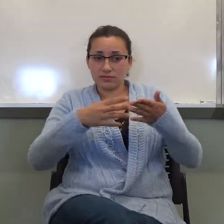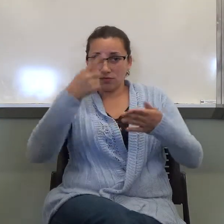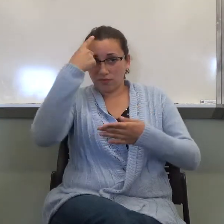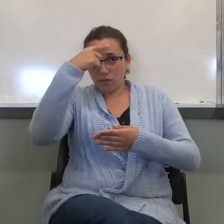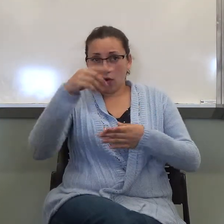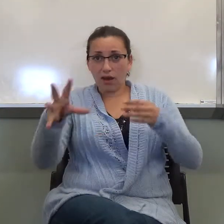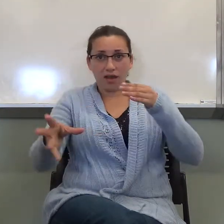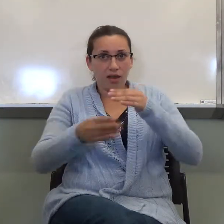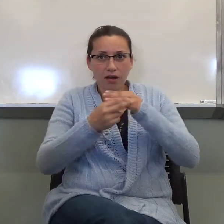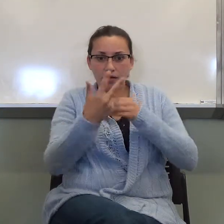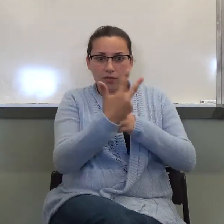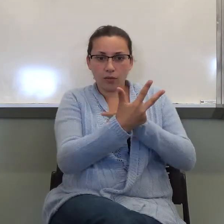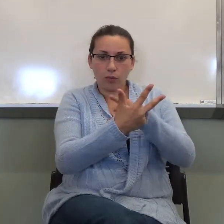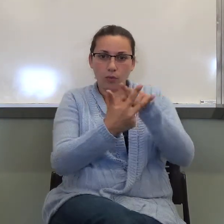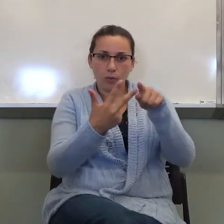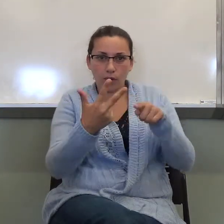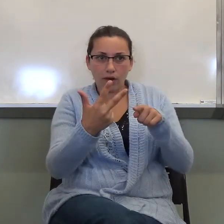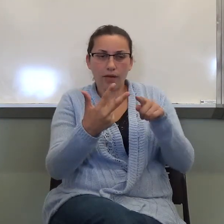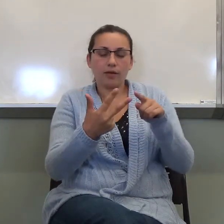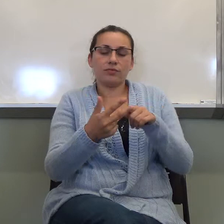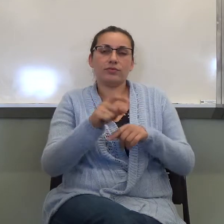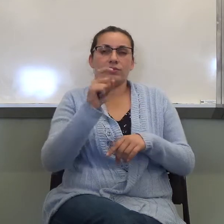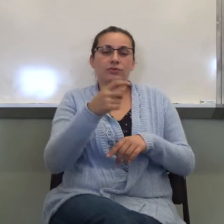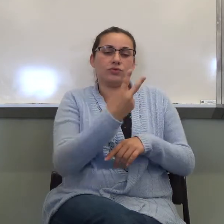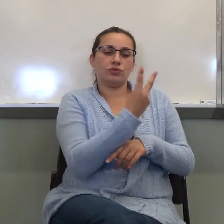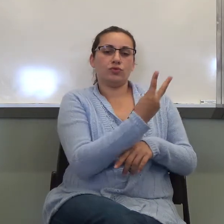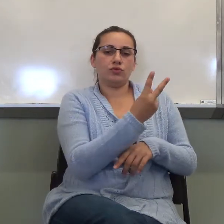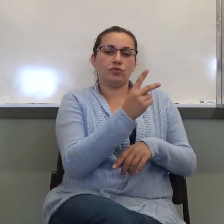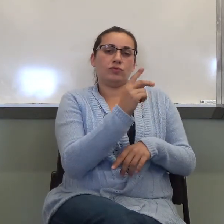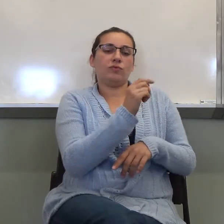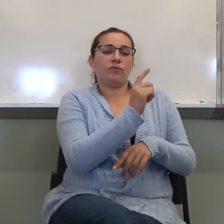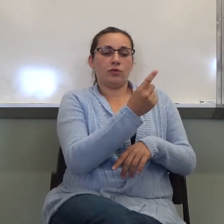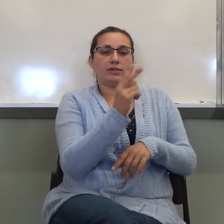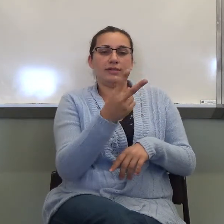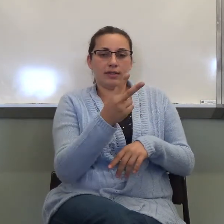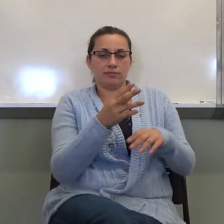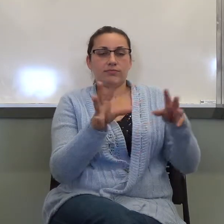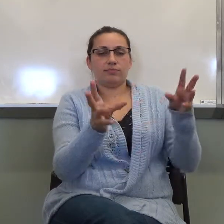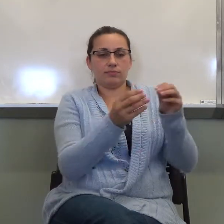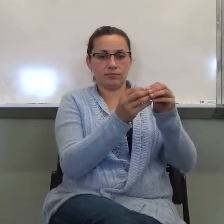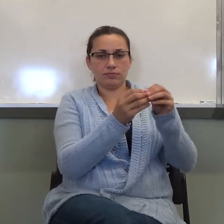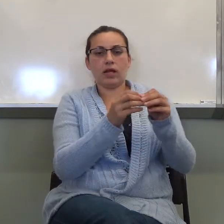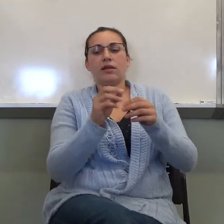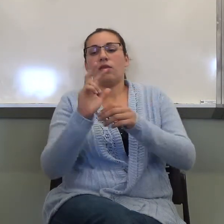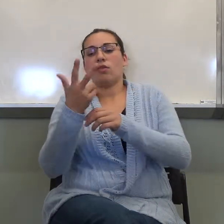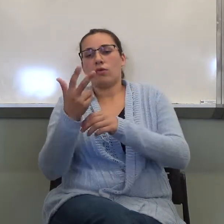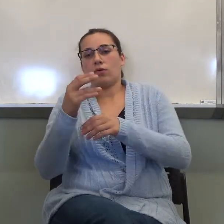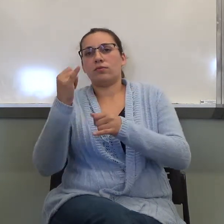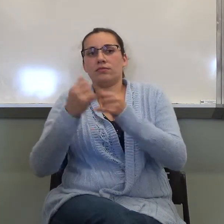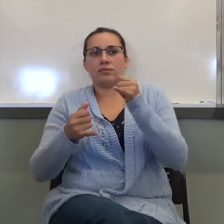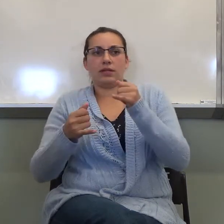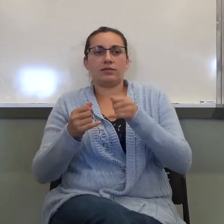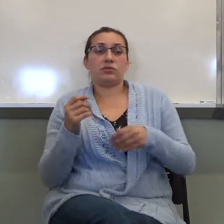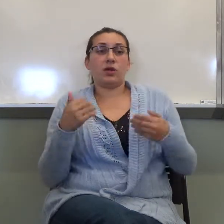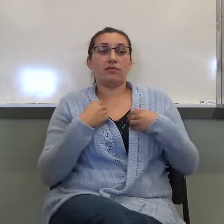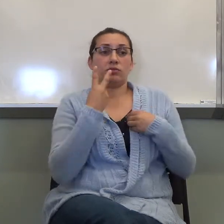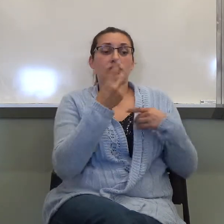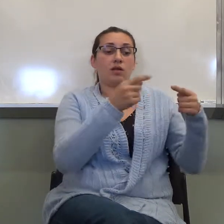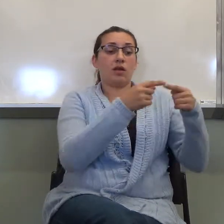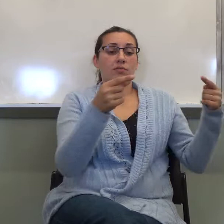we're going to do 2 at a time. All right. What does that say? Well, they've got opposite signs. That's case 2. Subtract smaller absolute